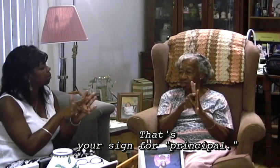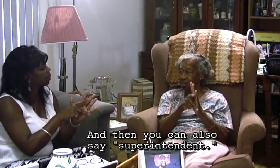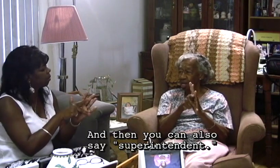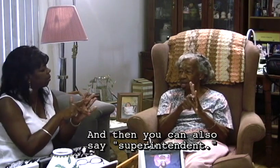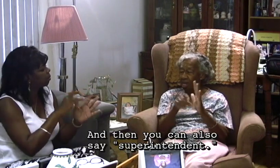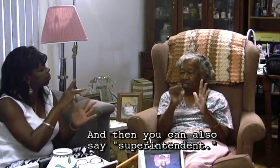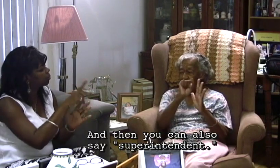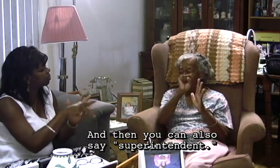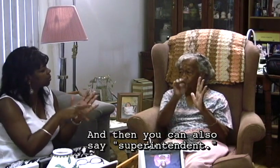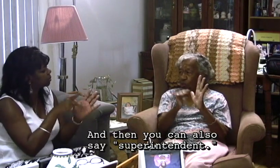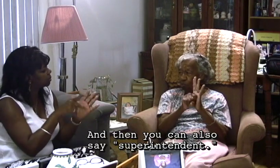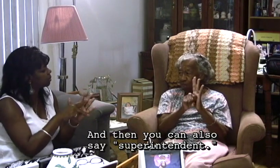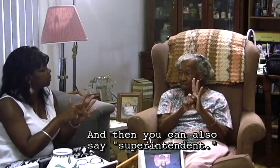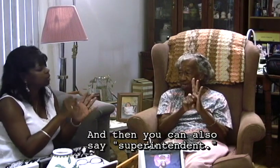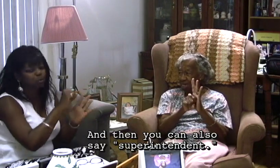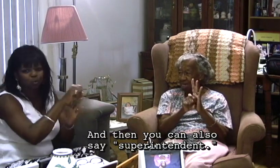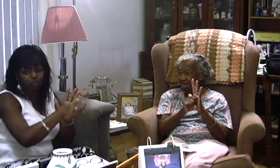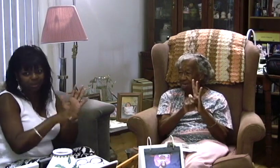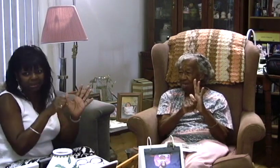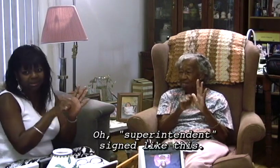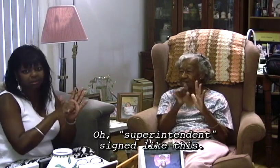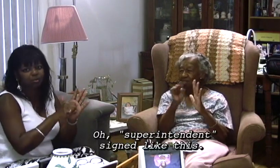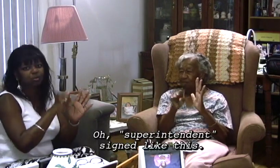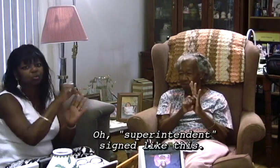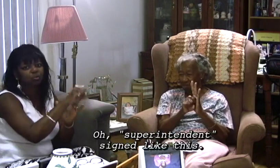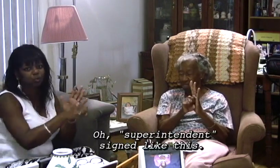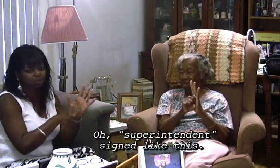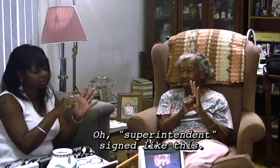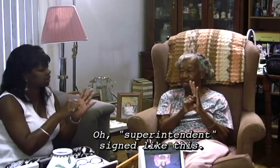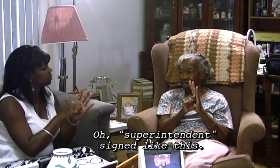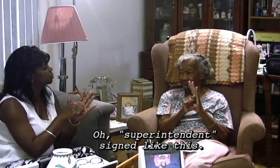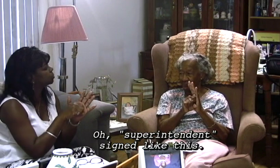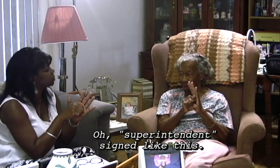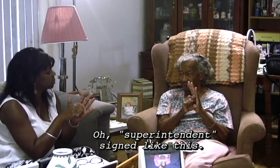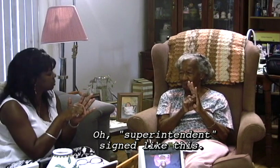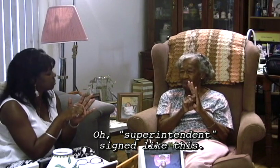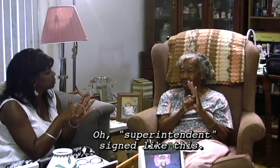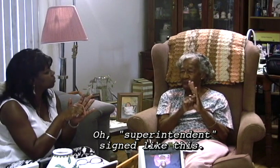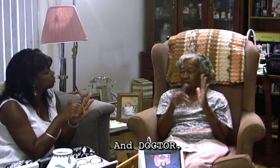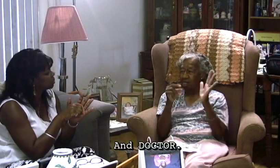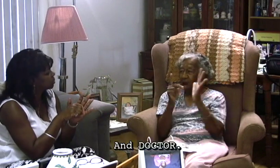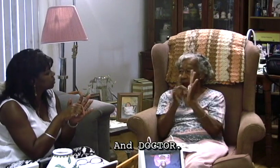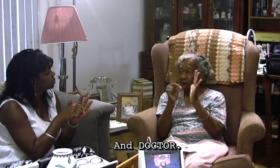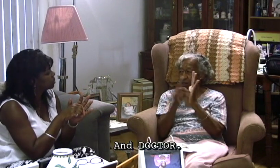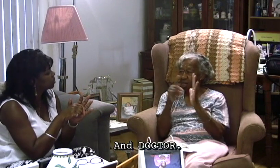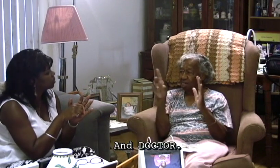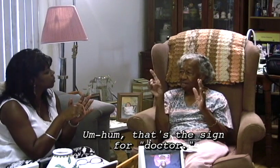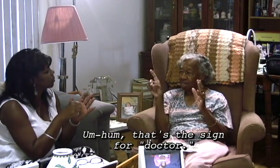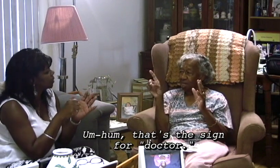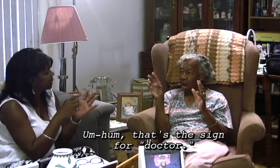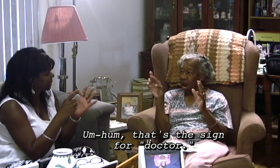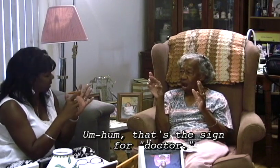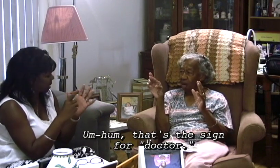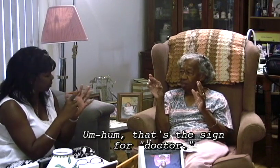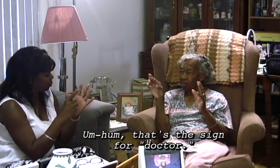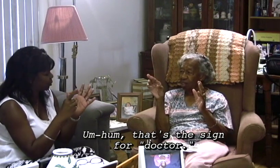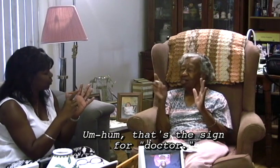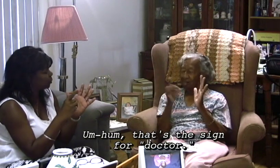then you can also say superintendent. Oh, superintendent. Sign like this. Mm-hmm. And doctor. Mm-hmm. Doctor. Sign That's like the sign